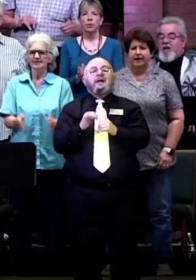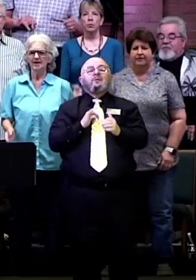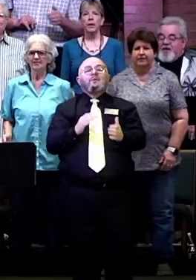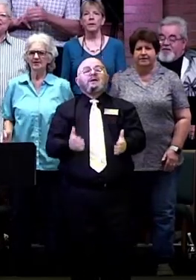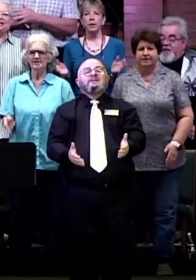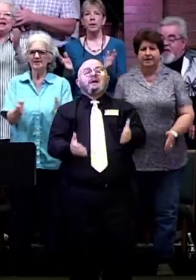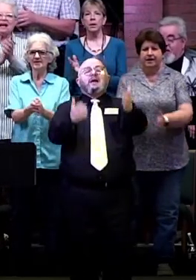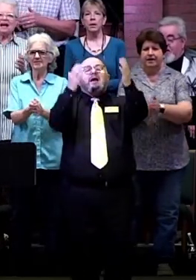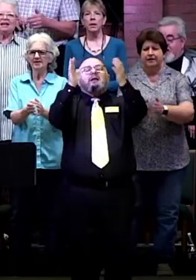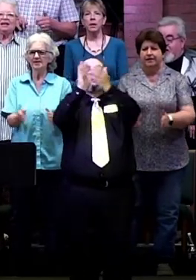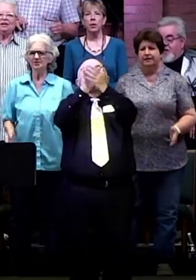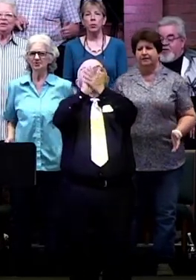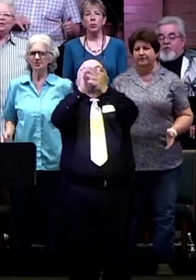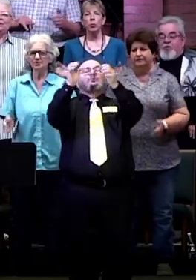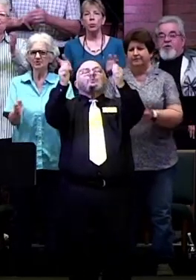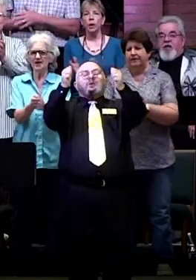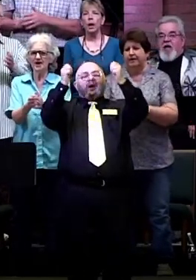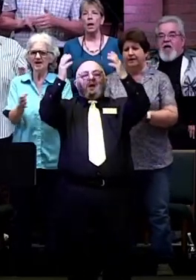I raise a